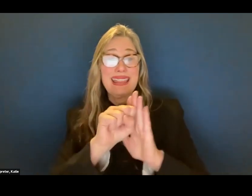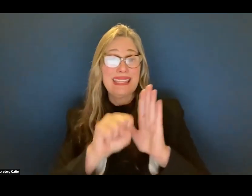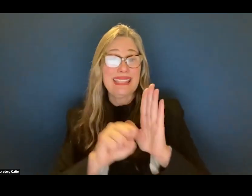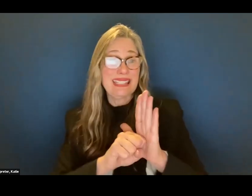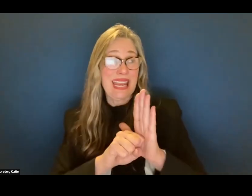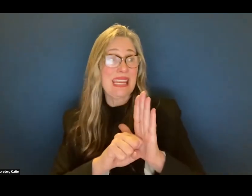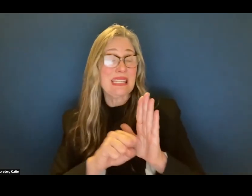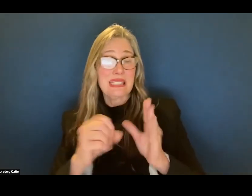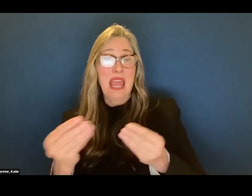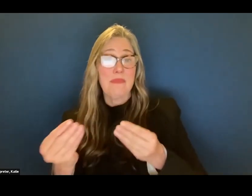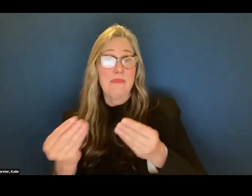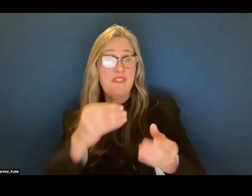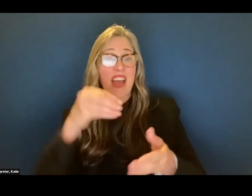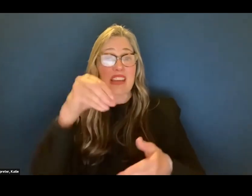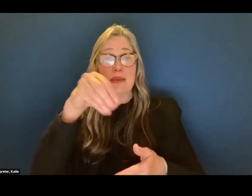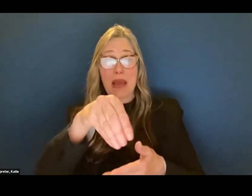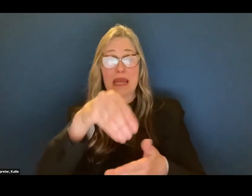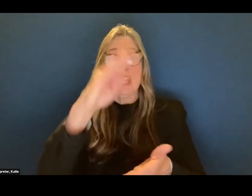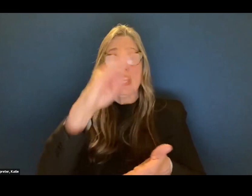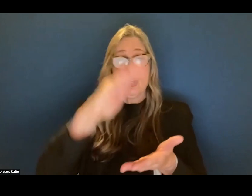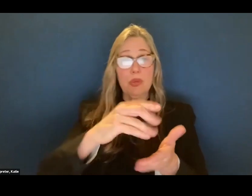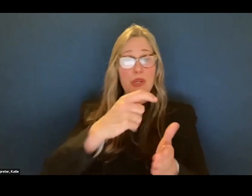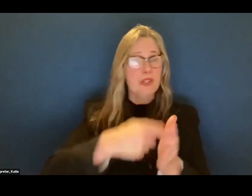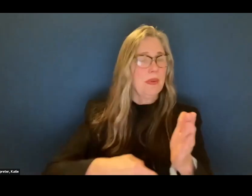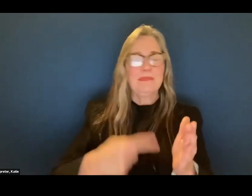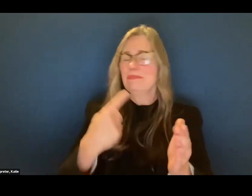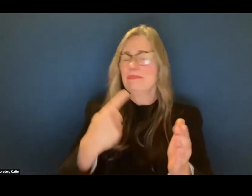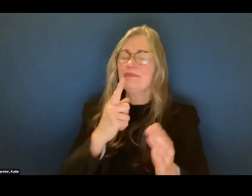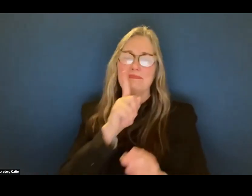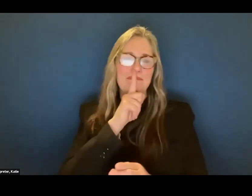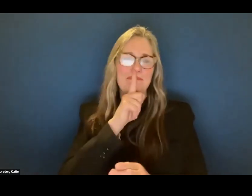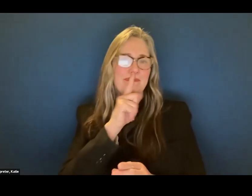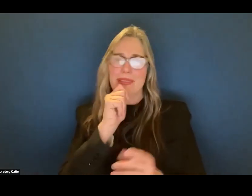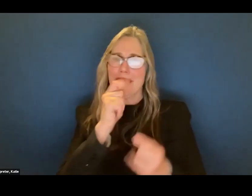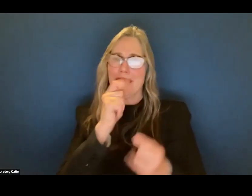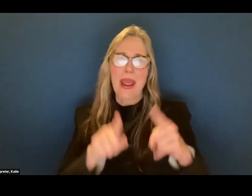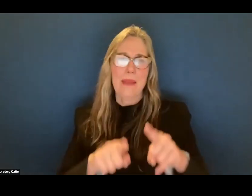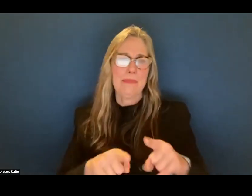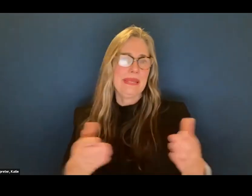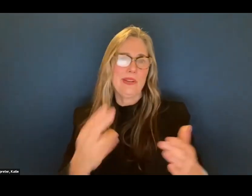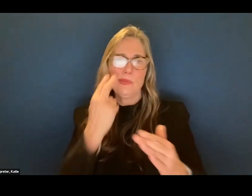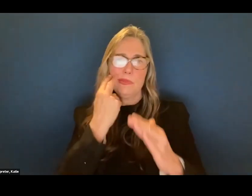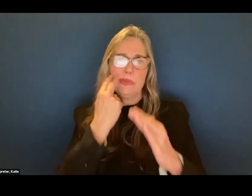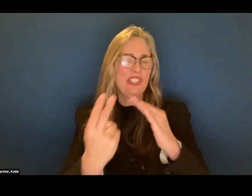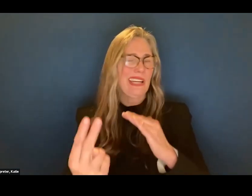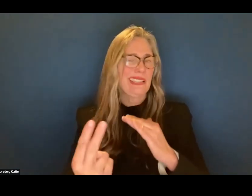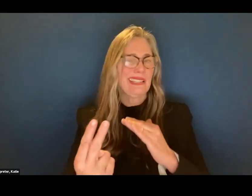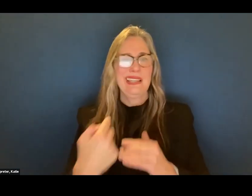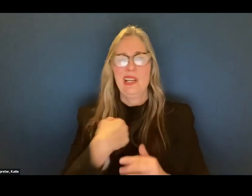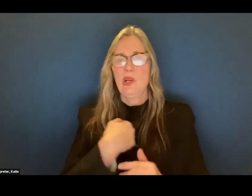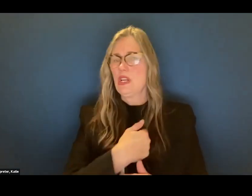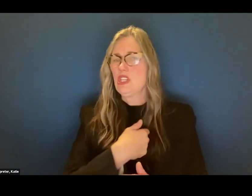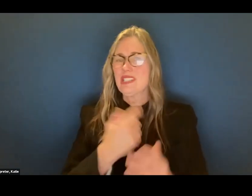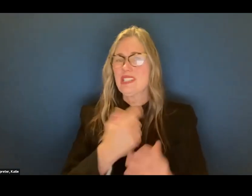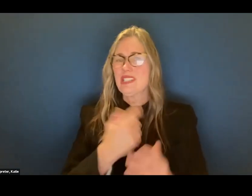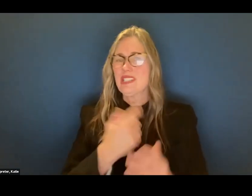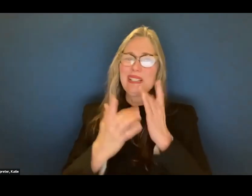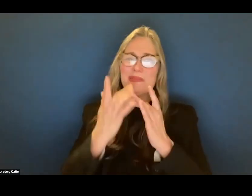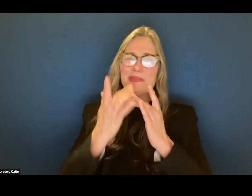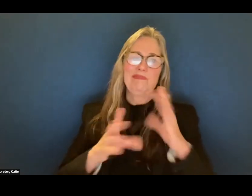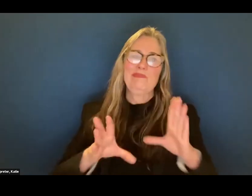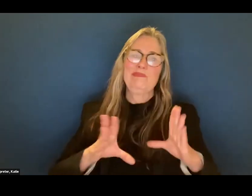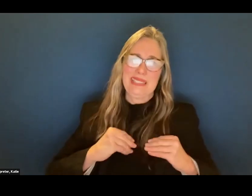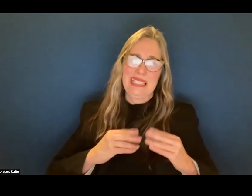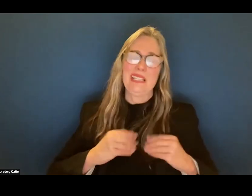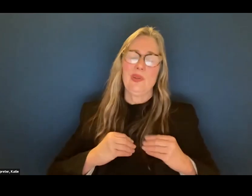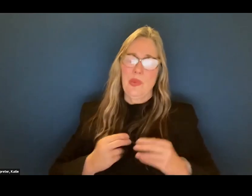costs, and that is not being projected here. We're just going to have to deal with those increases in costs as we